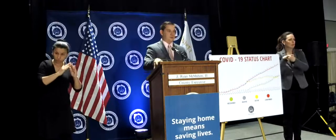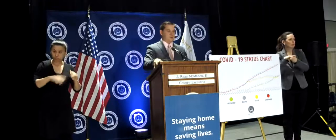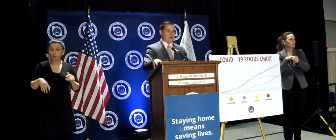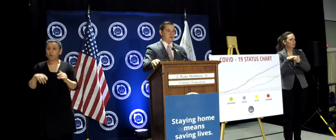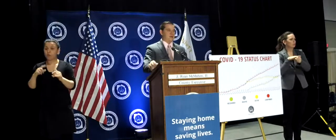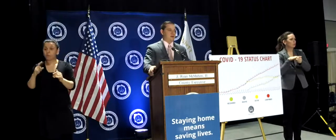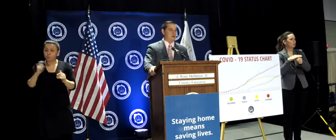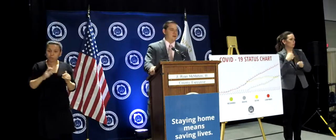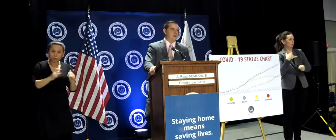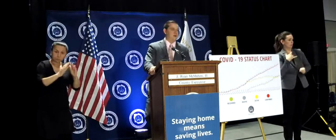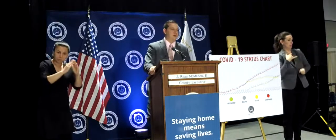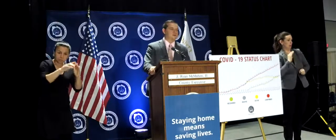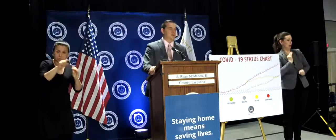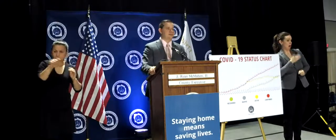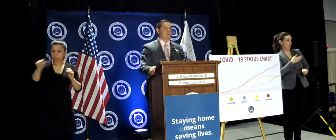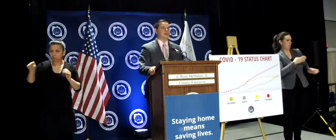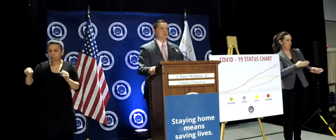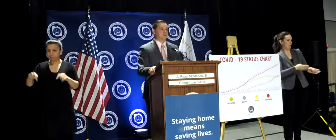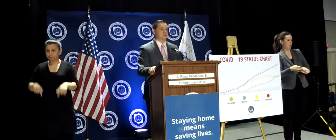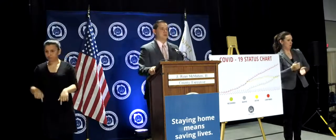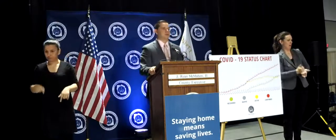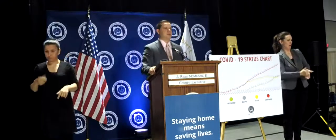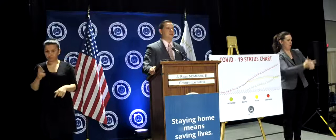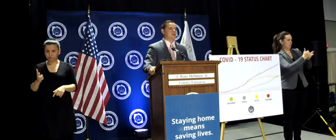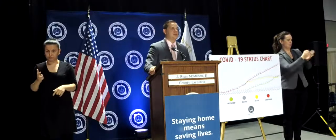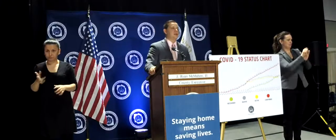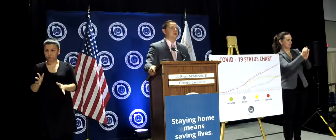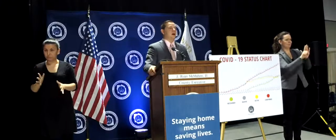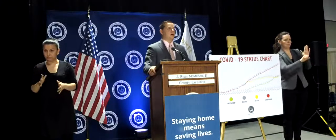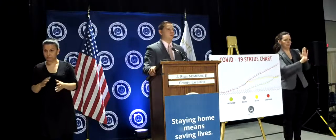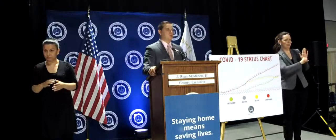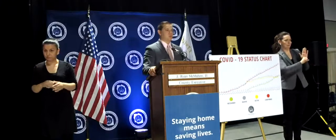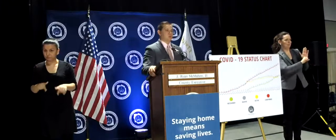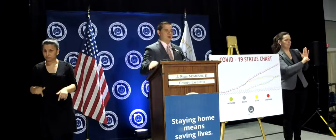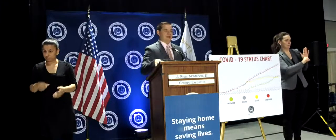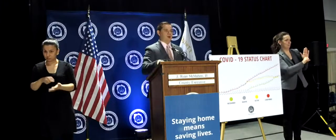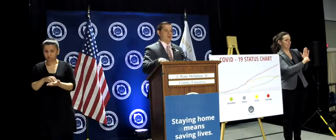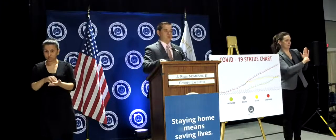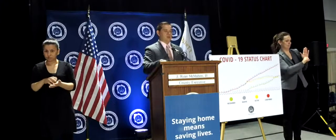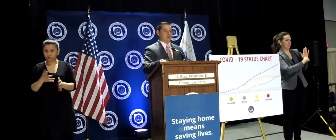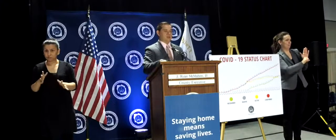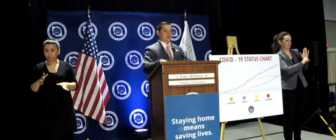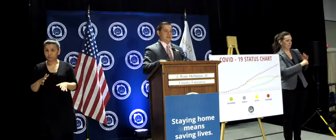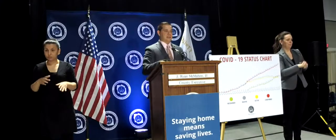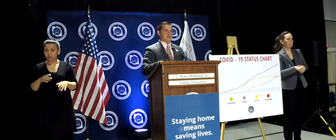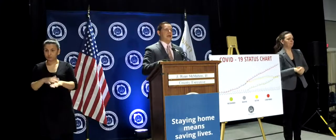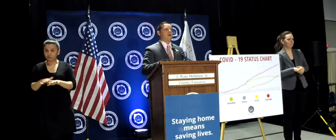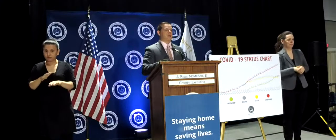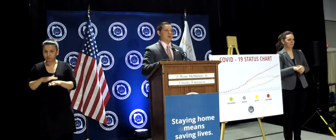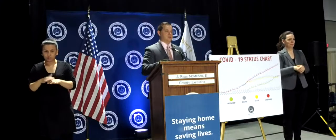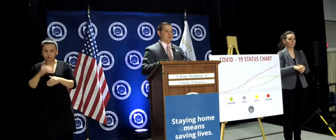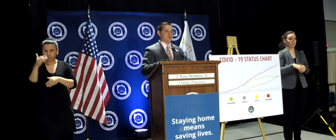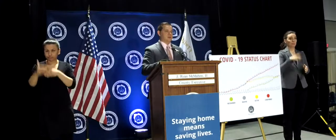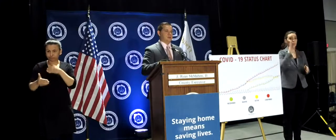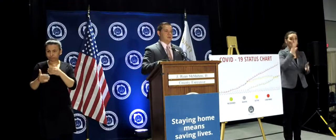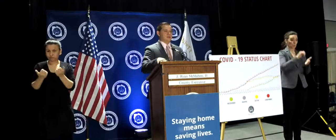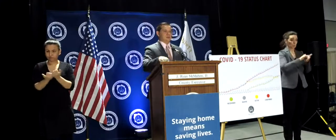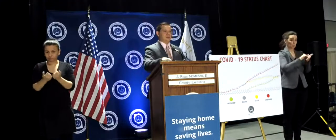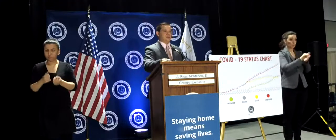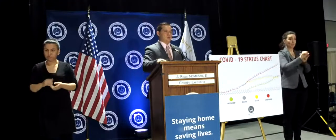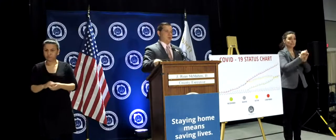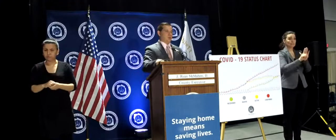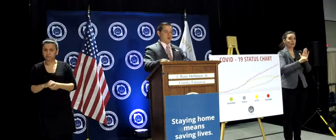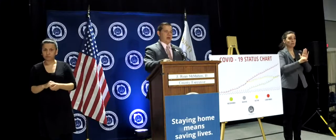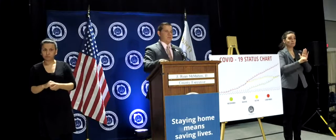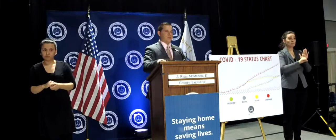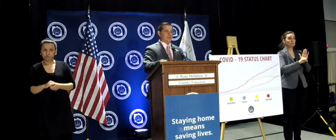counties when they've needed emergency PPE. We want to help New York State because these are county residents still. So